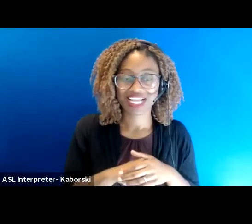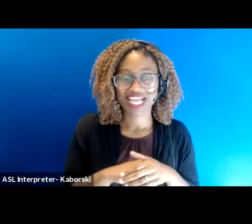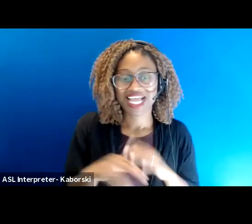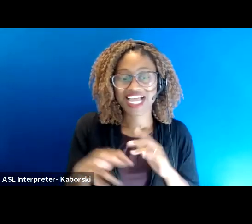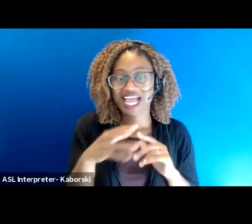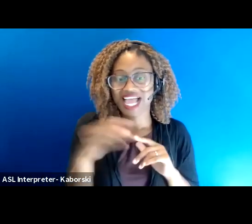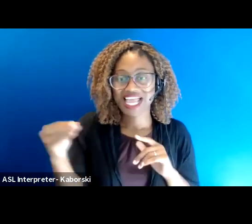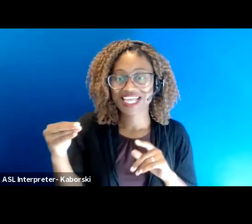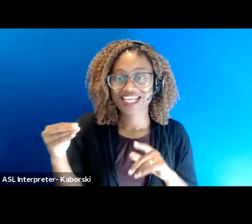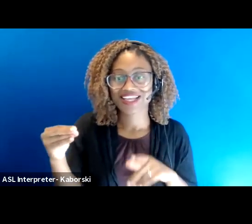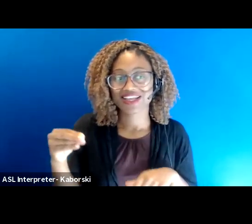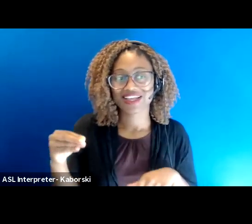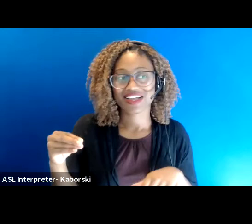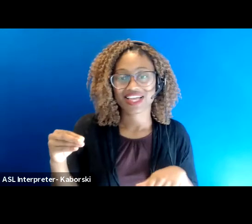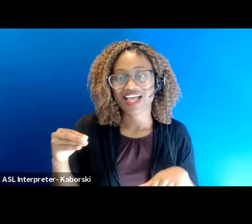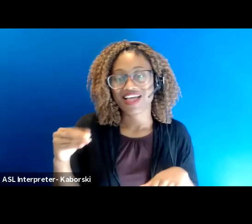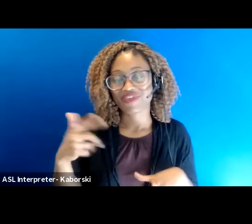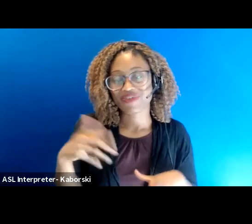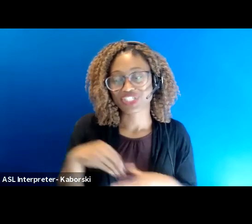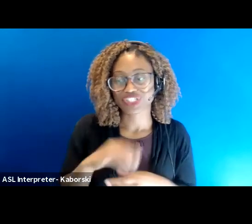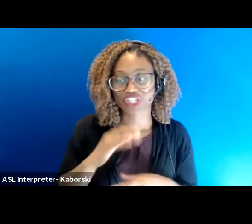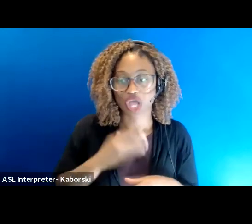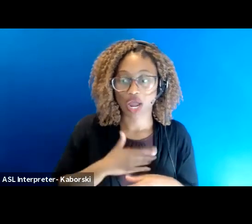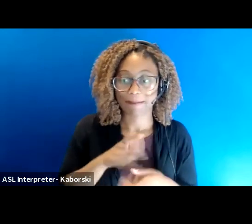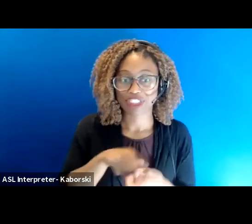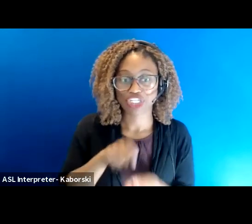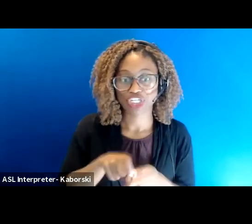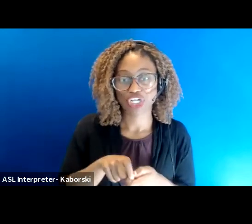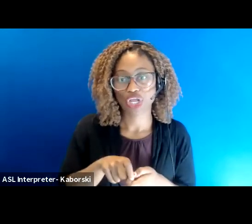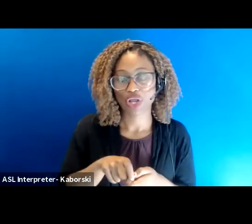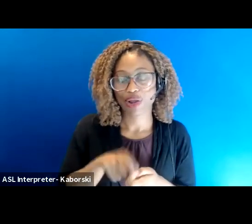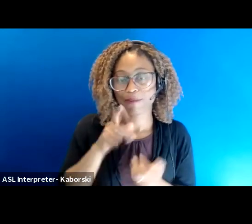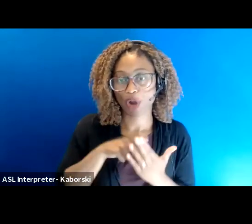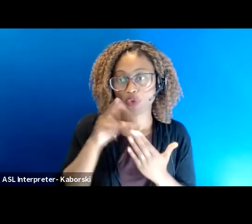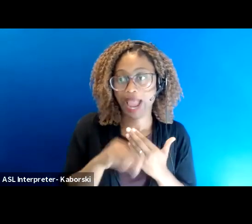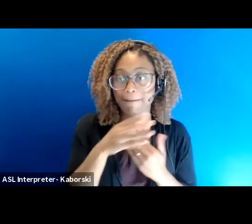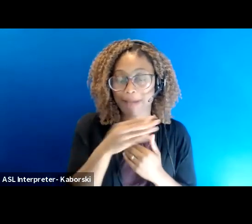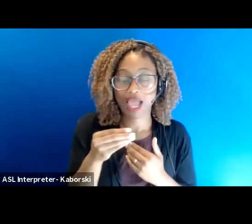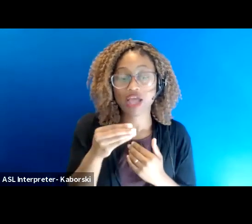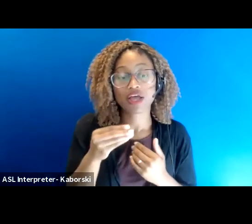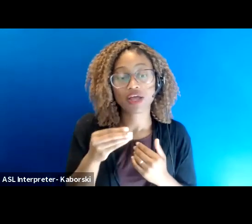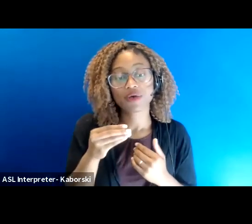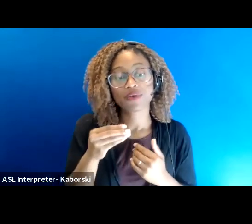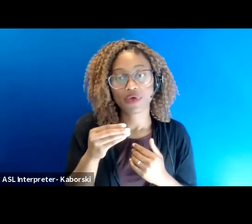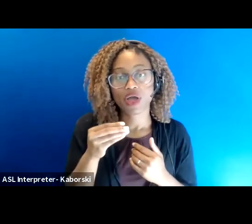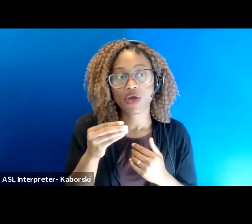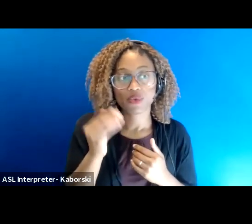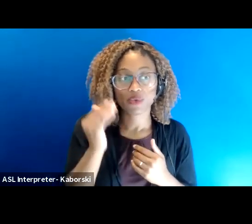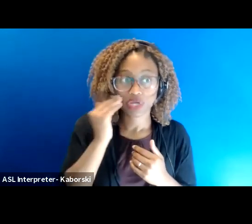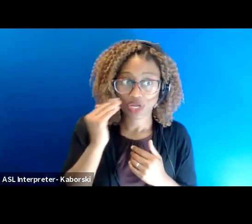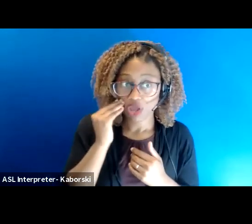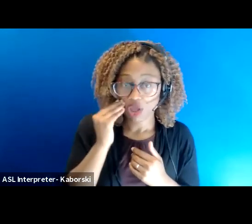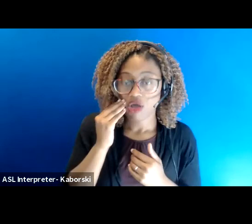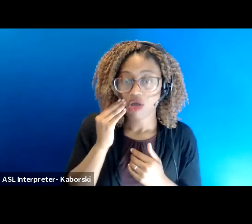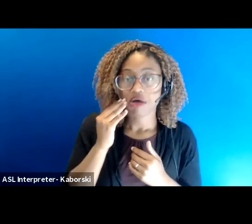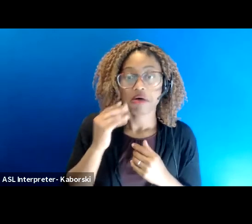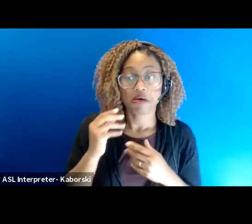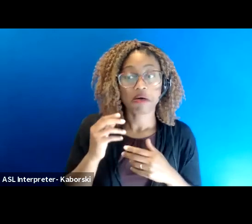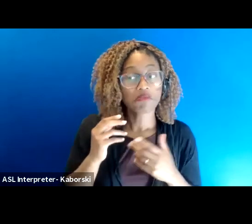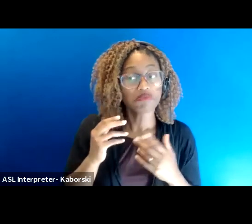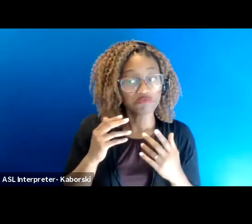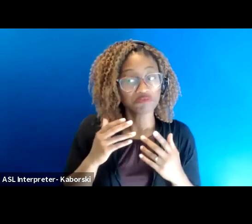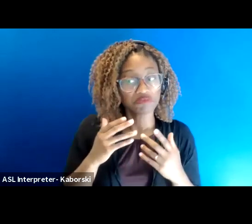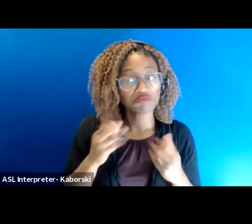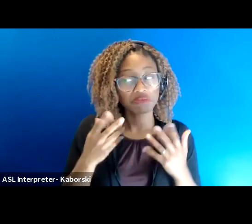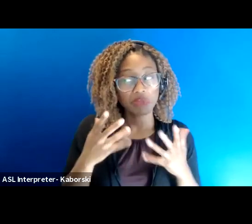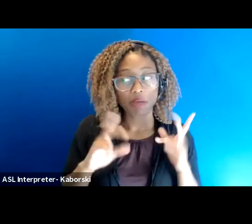interested in our particular program. We've had a number of people going to their organizations. A